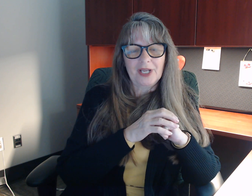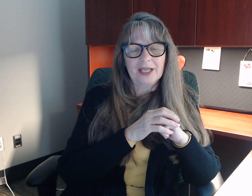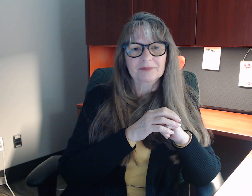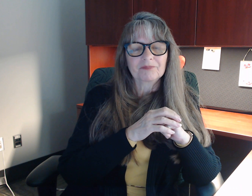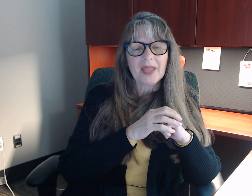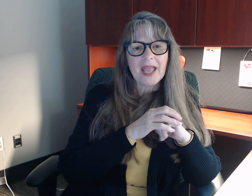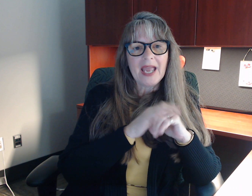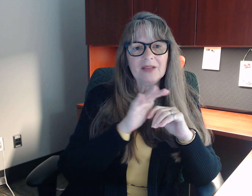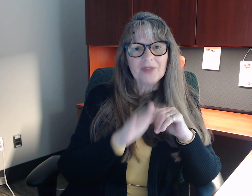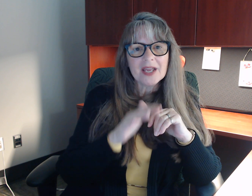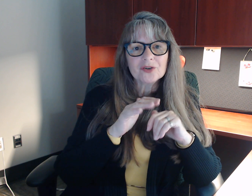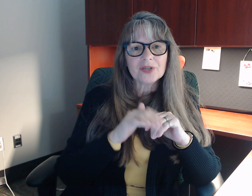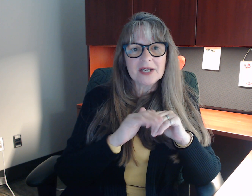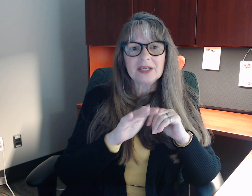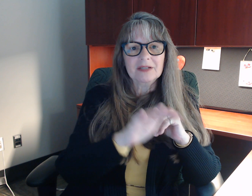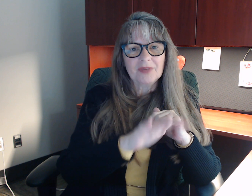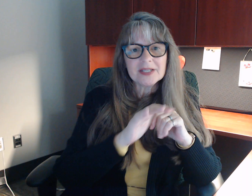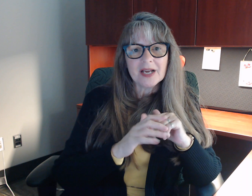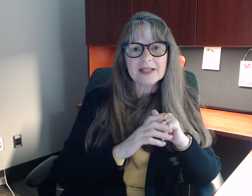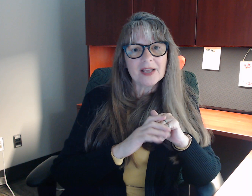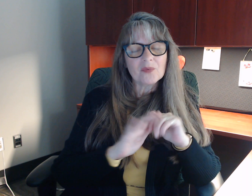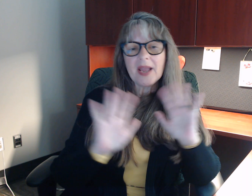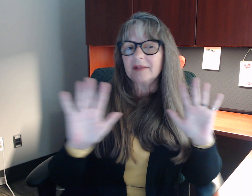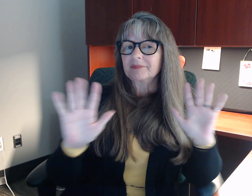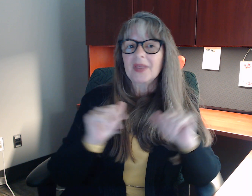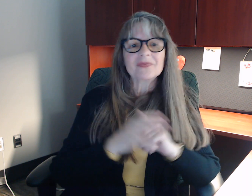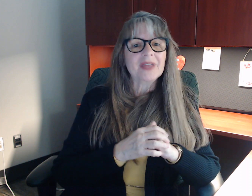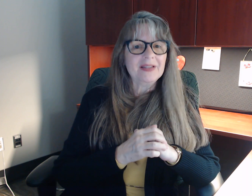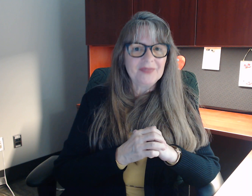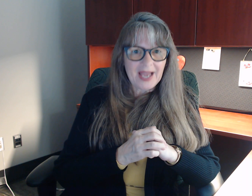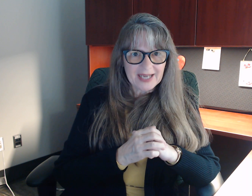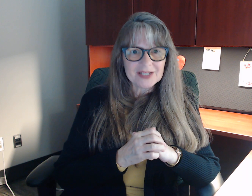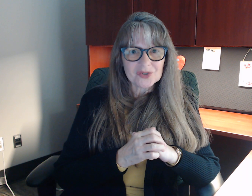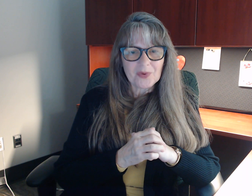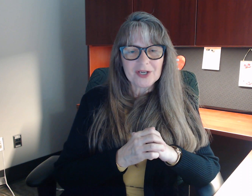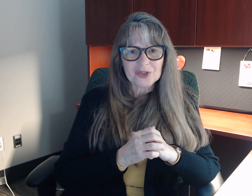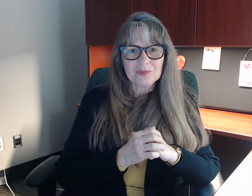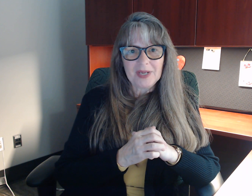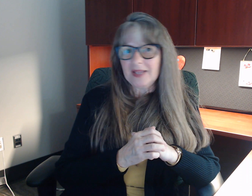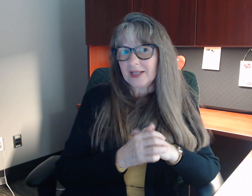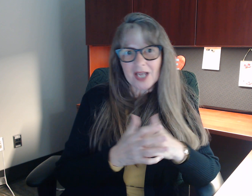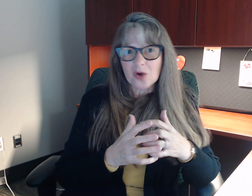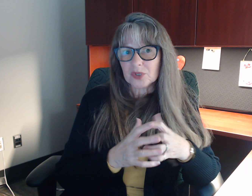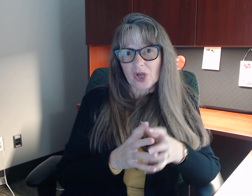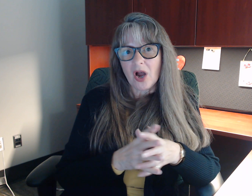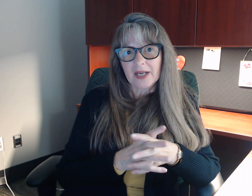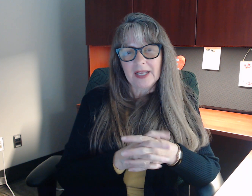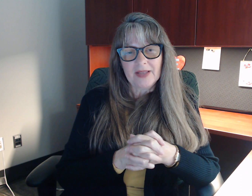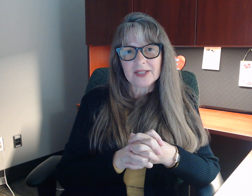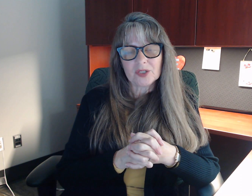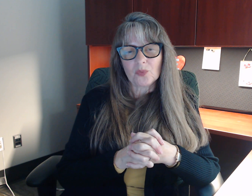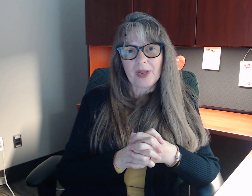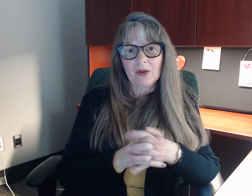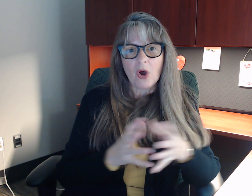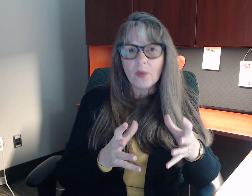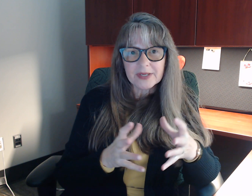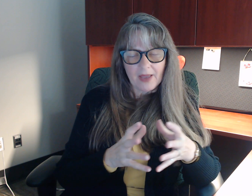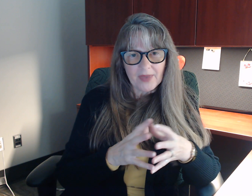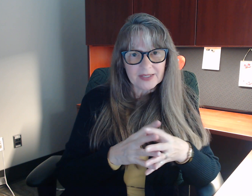understand? And if they understand it, and if they sign it that way, then that is the way it should be. And that's how I was taught. And that's the way I'll always have that